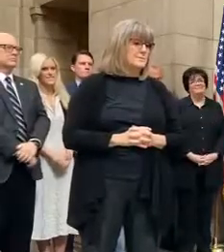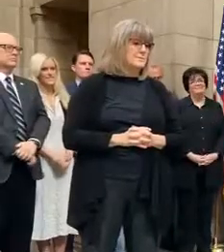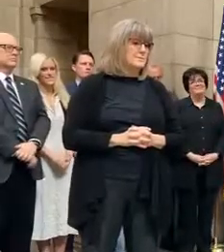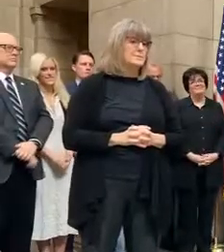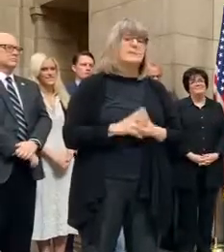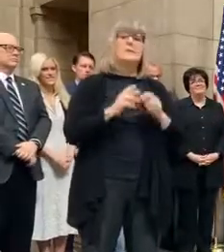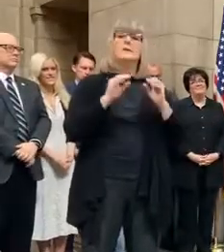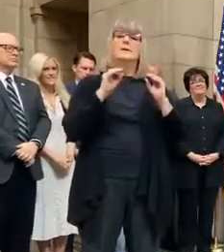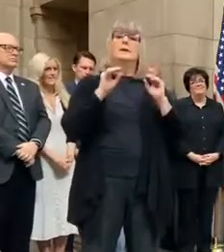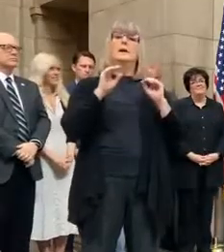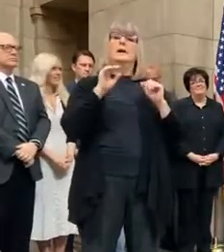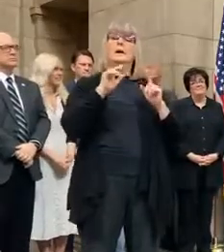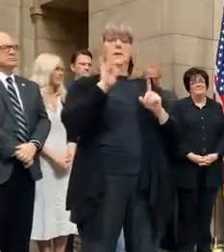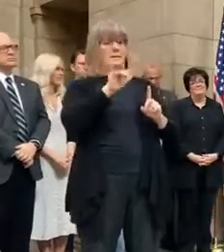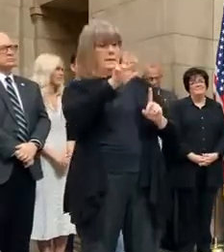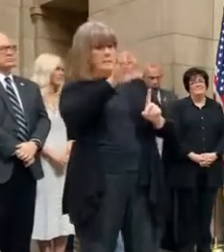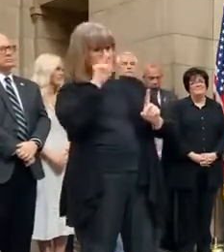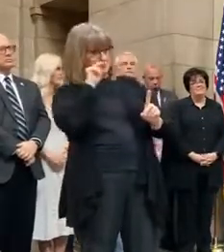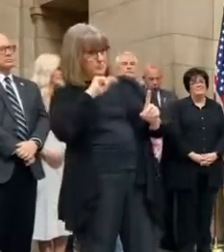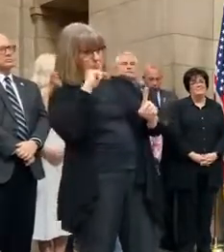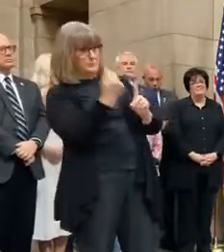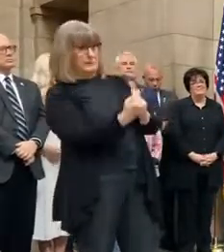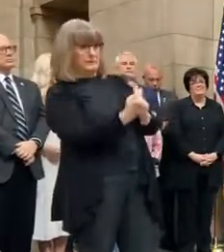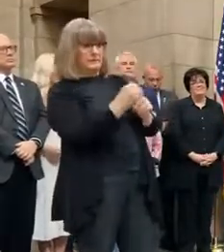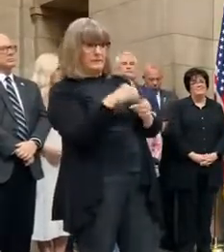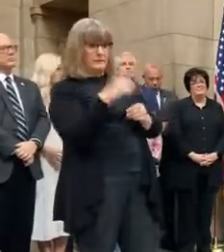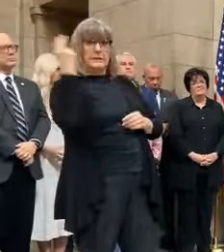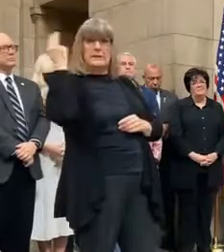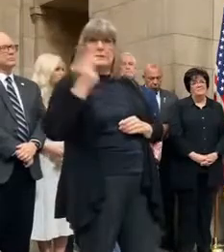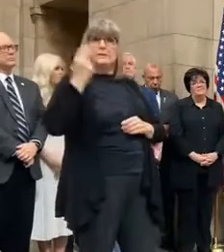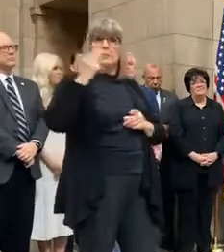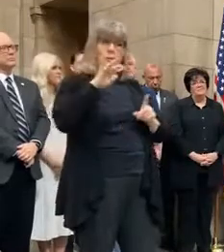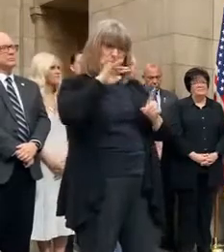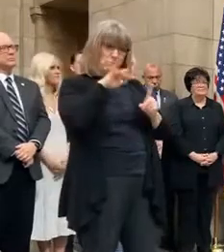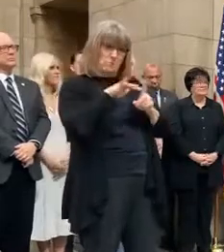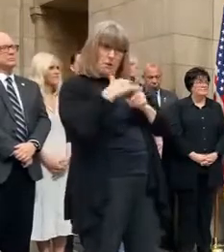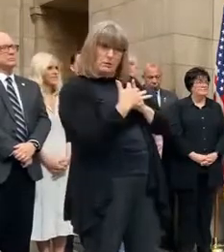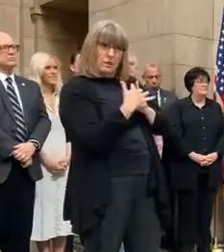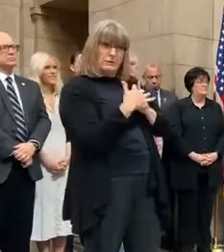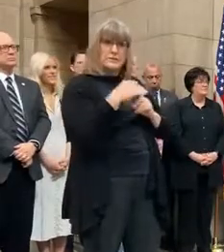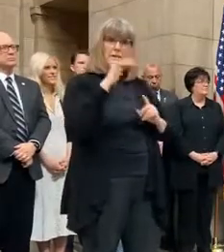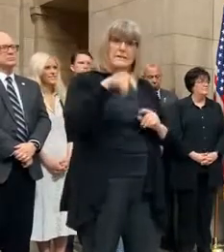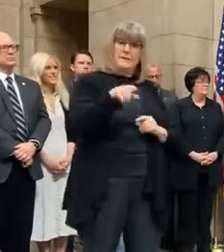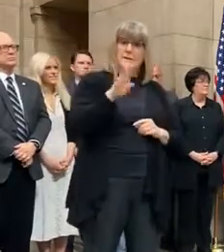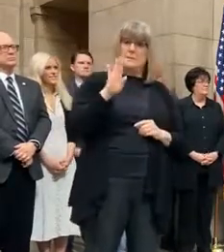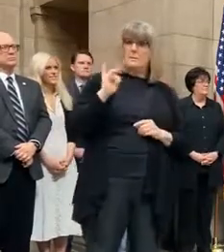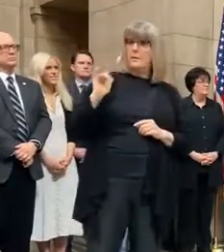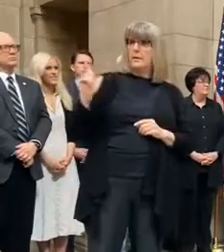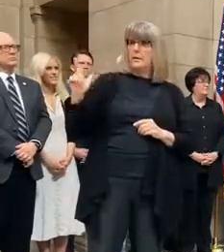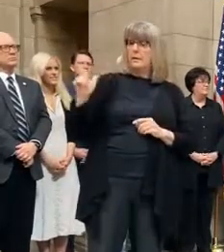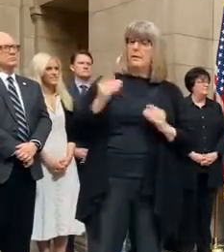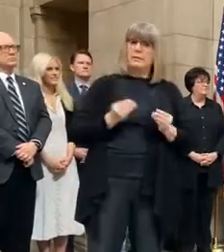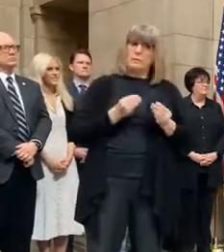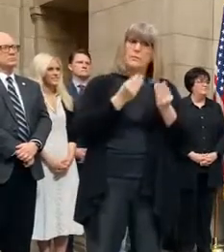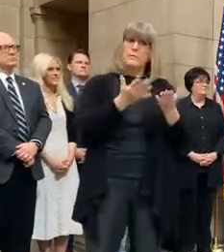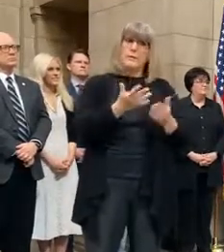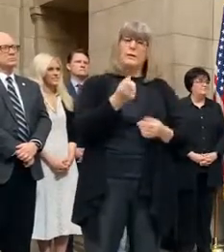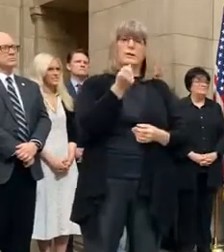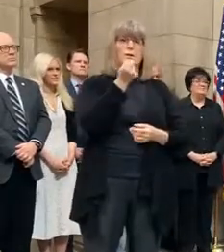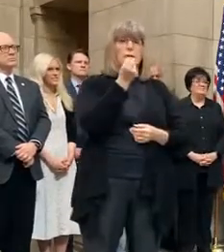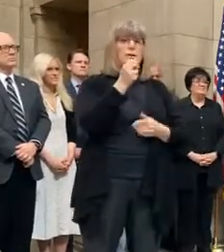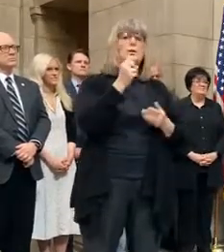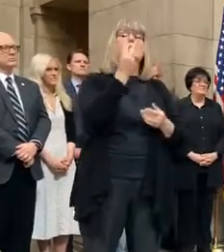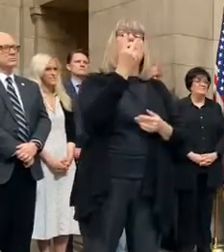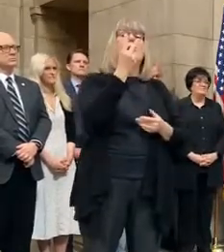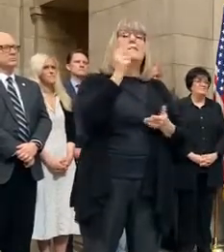And to put that into perspective of the historical context, this bill provides